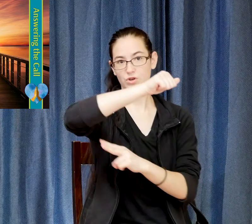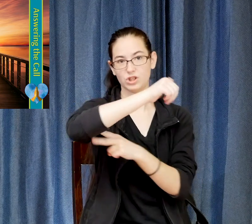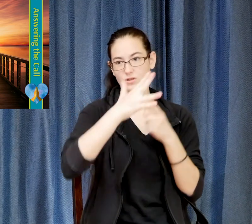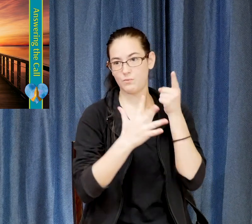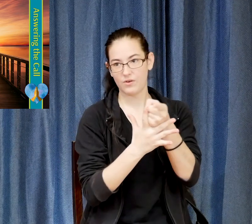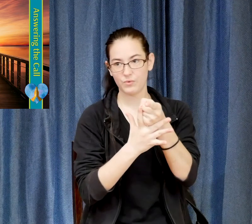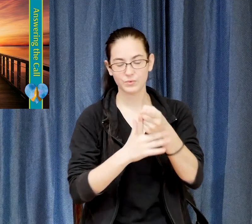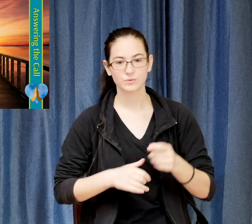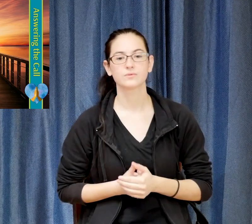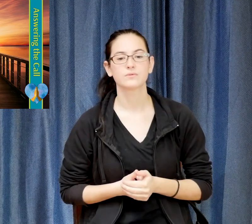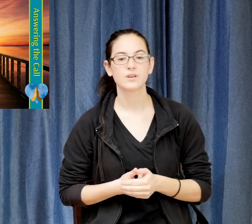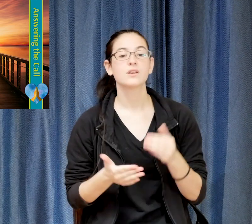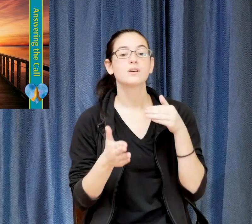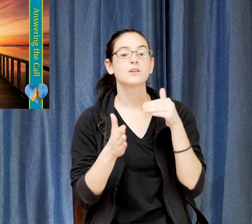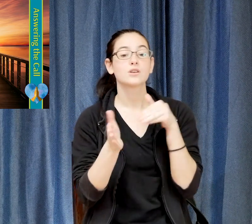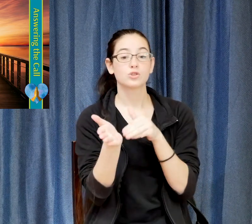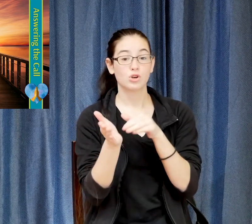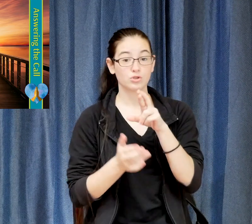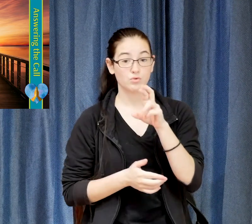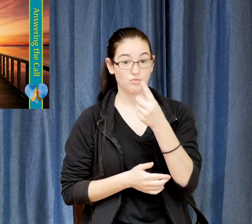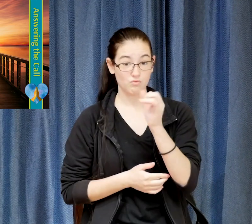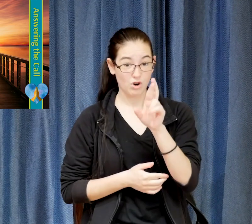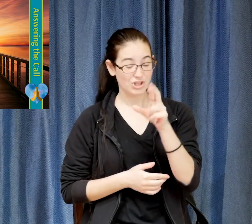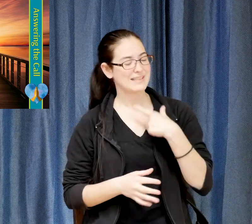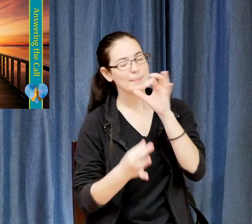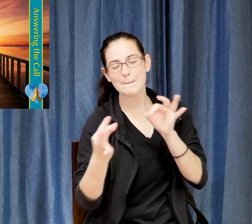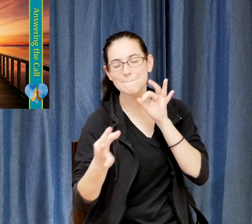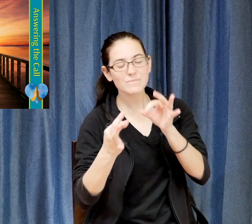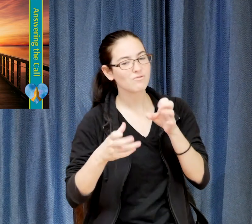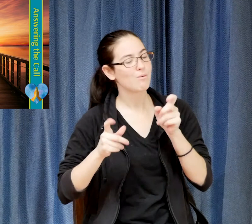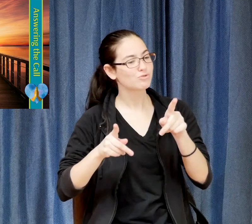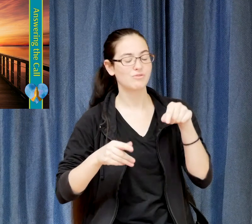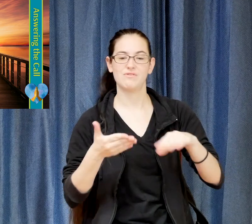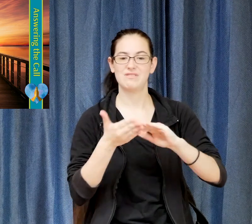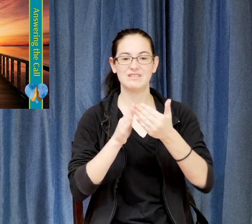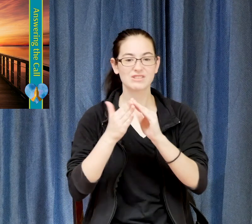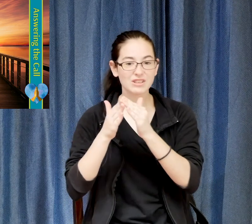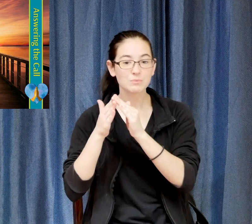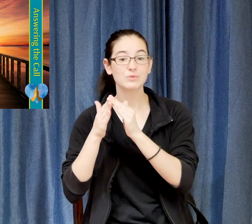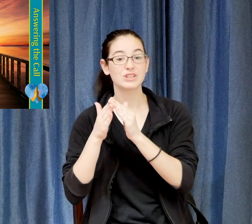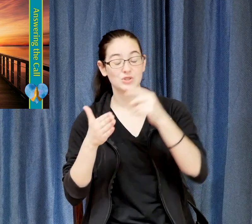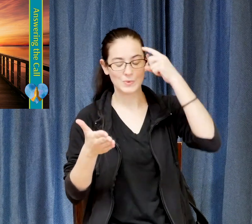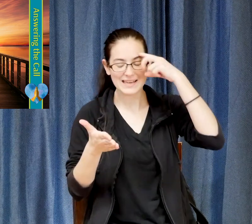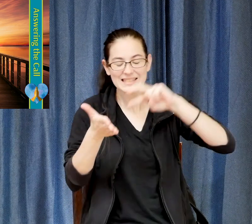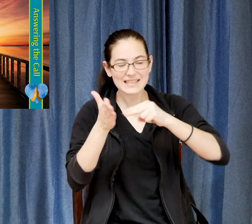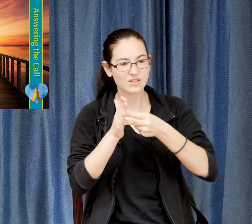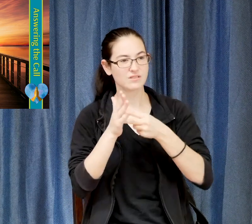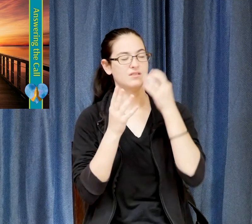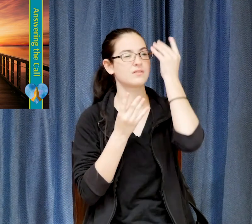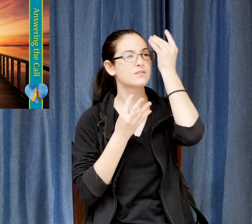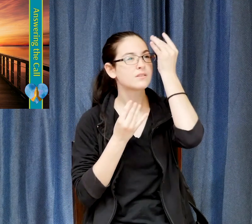offering basis, Dr. Roger's webinar is the perfect opportunity for our community to intentionally